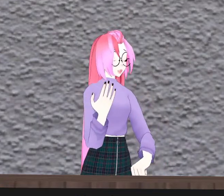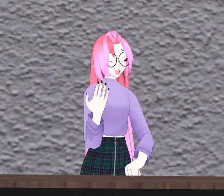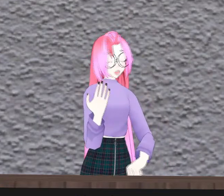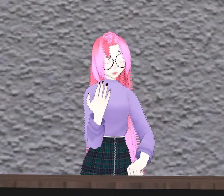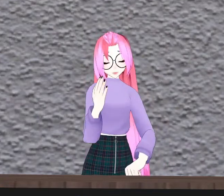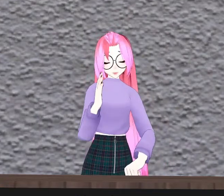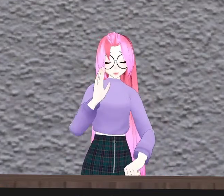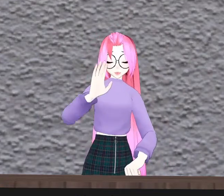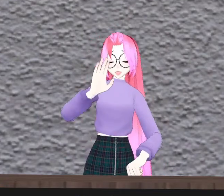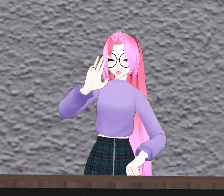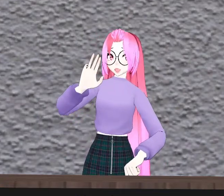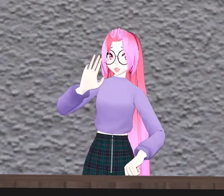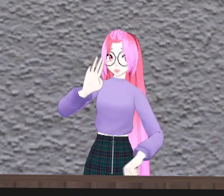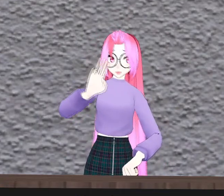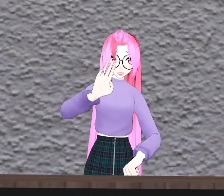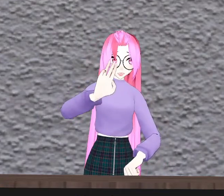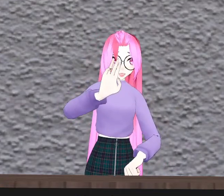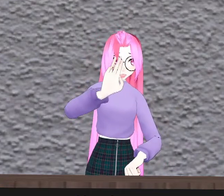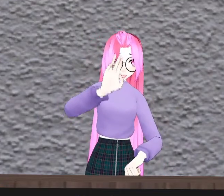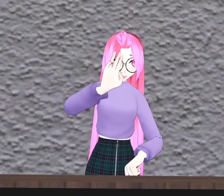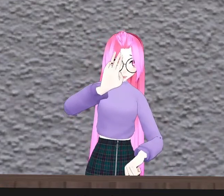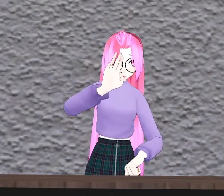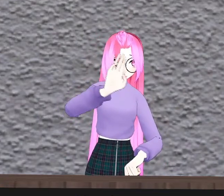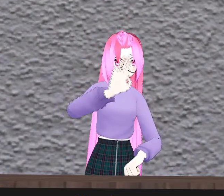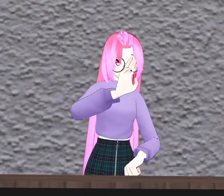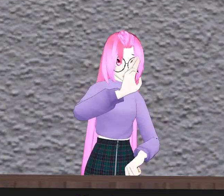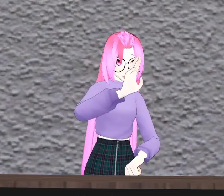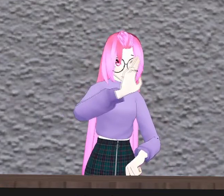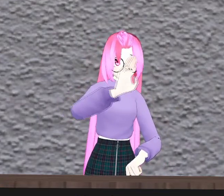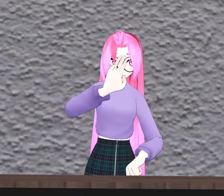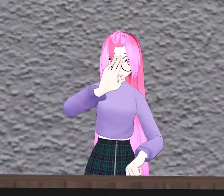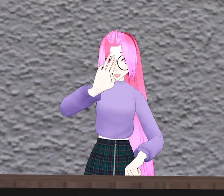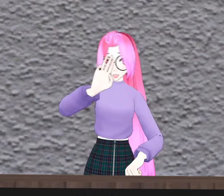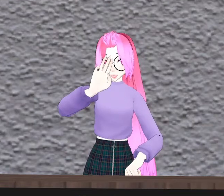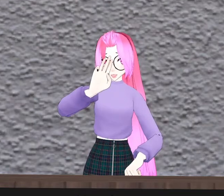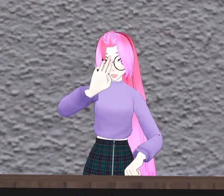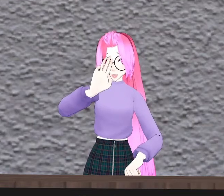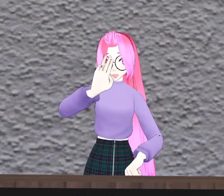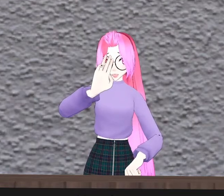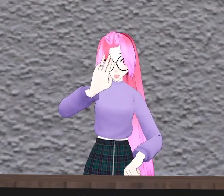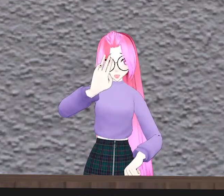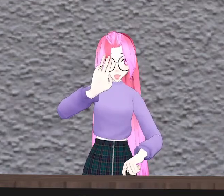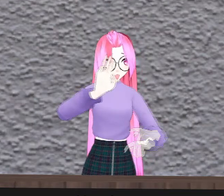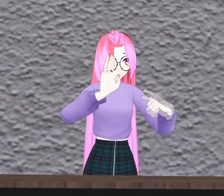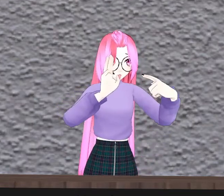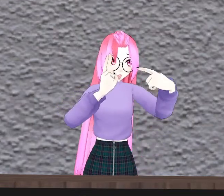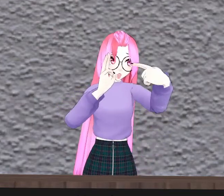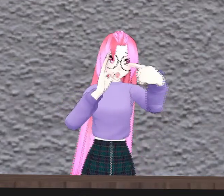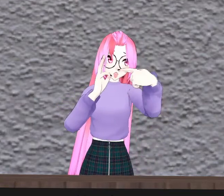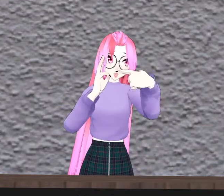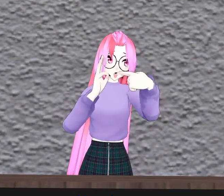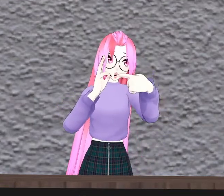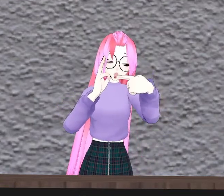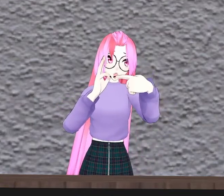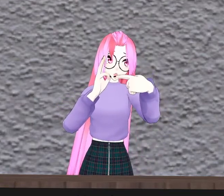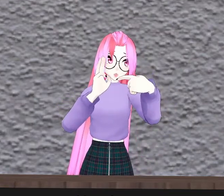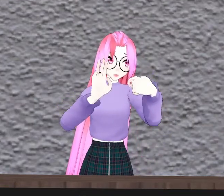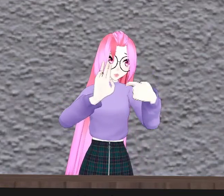5. Okay, now here, 6. If you have index or if you're doing this in real life, you're connecting that pinky to